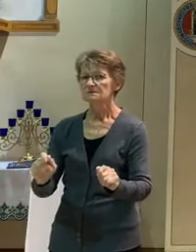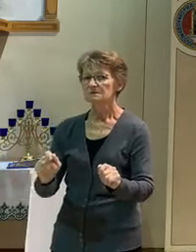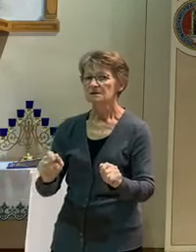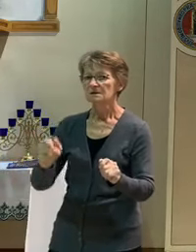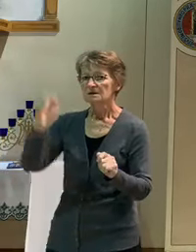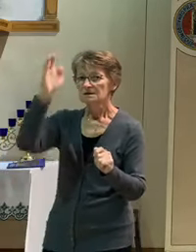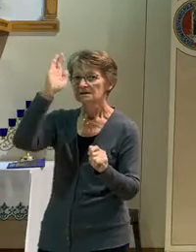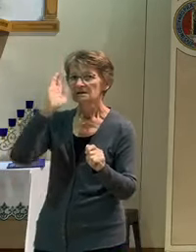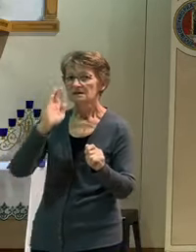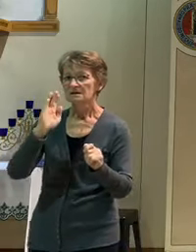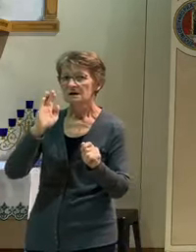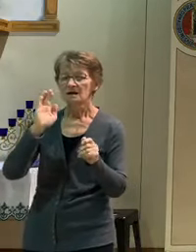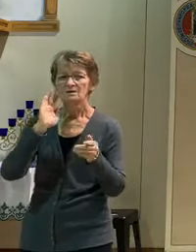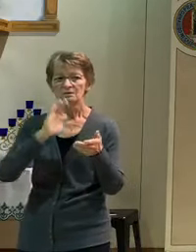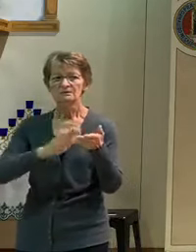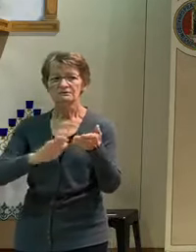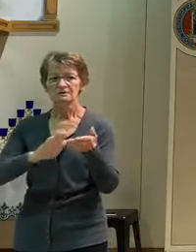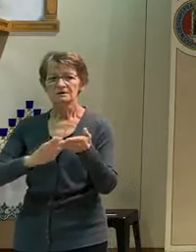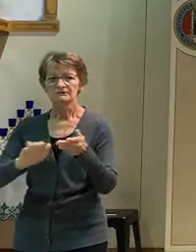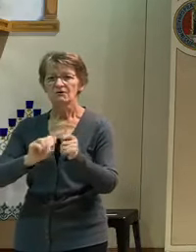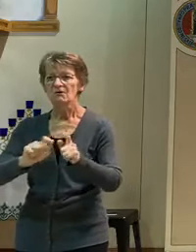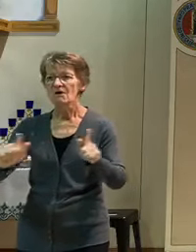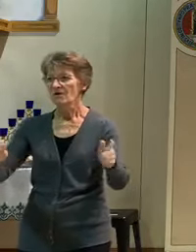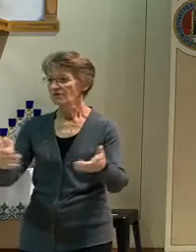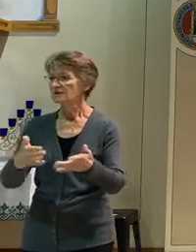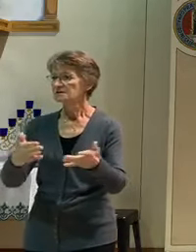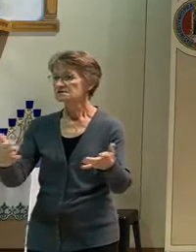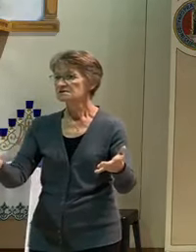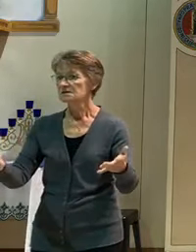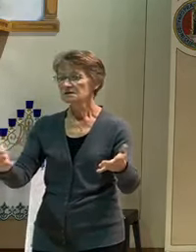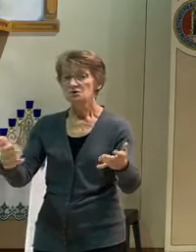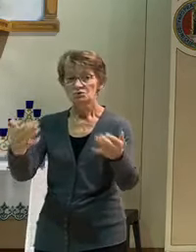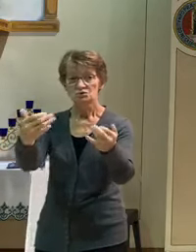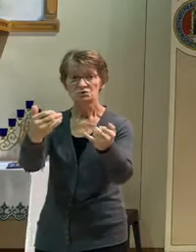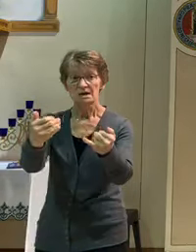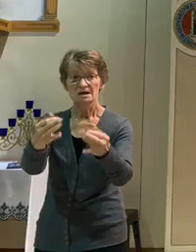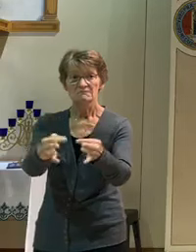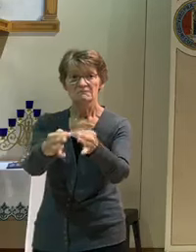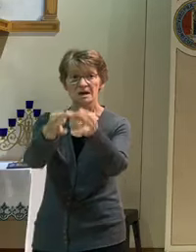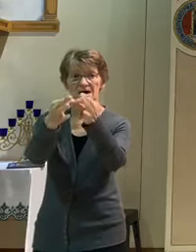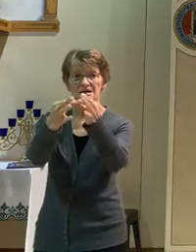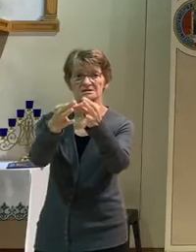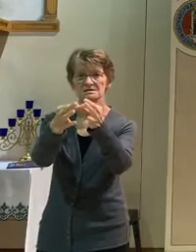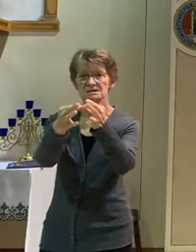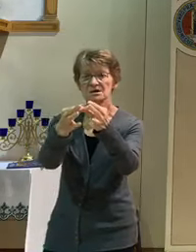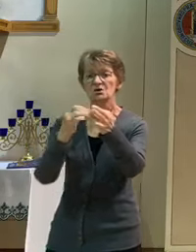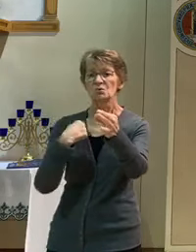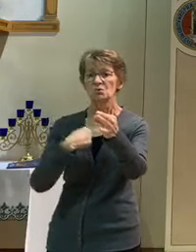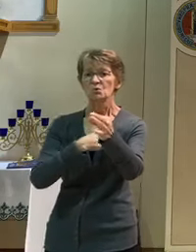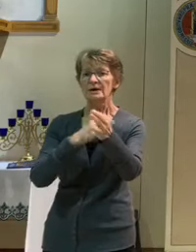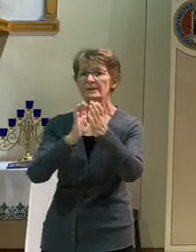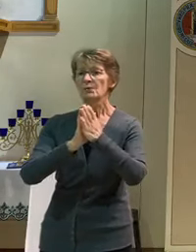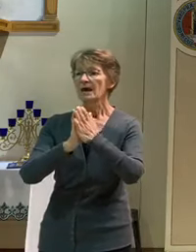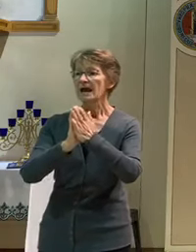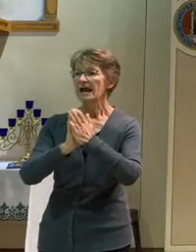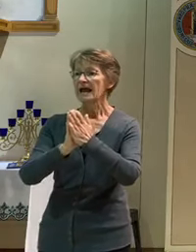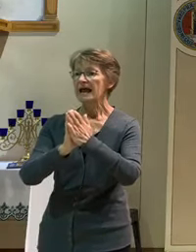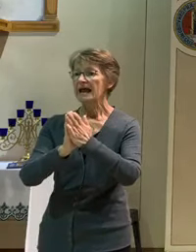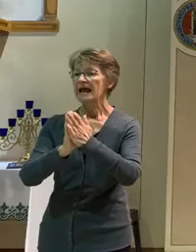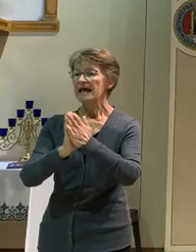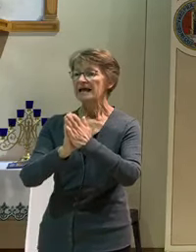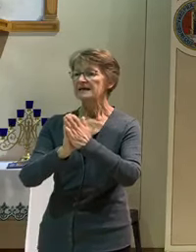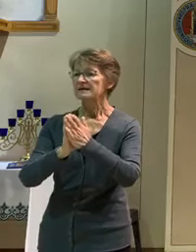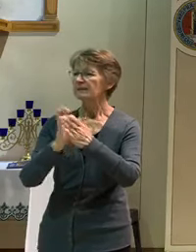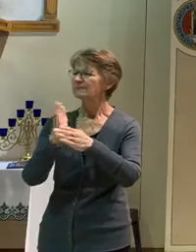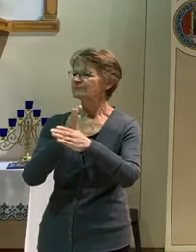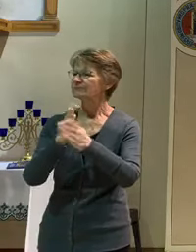those things can be forgiven. Today in Mass, isn't it interesting that we pray in the Our Father, forgive us our